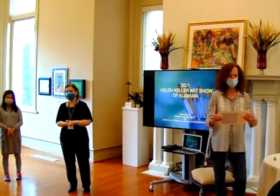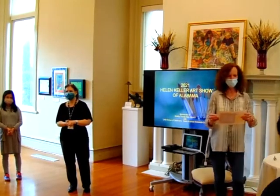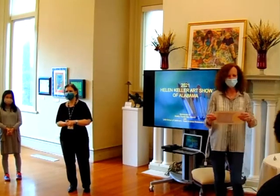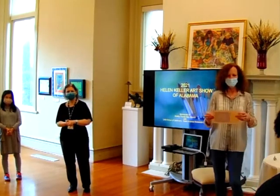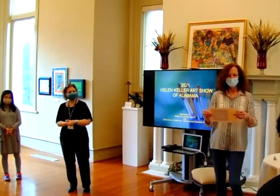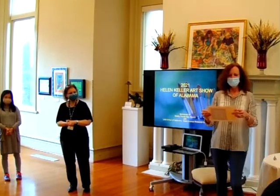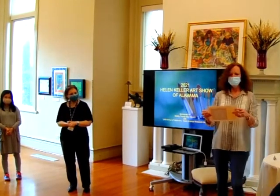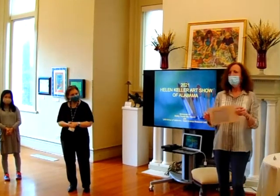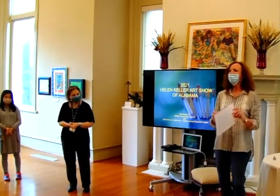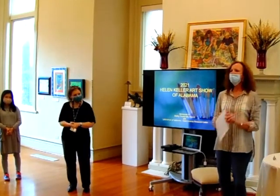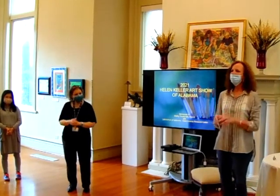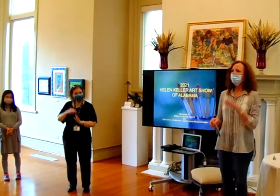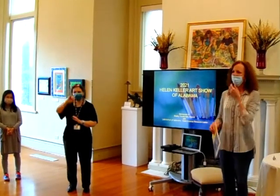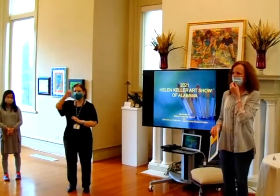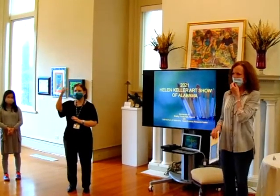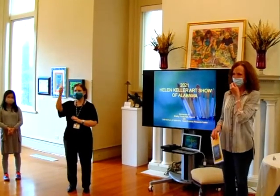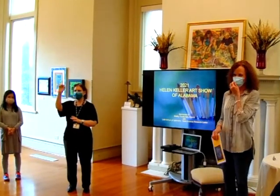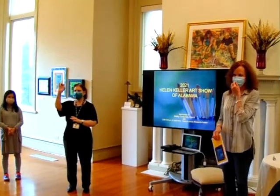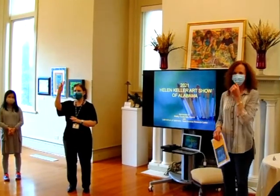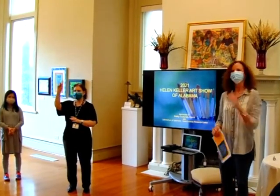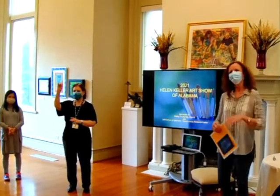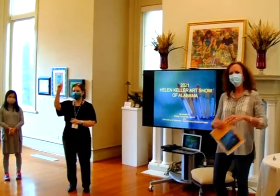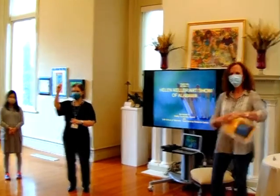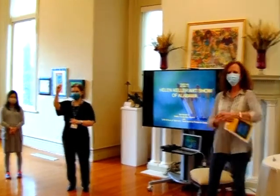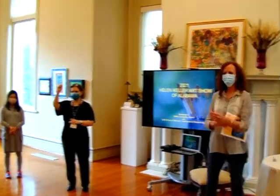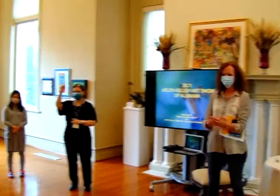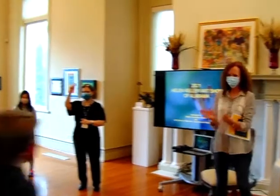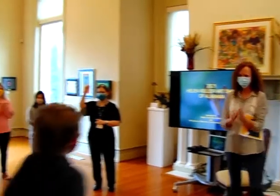Okay. Jackson Stevens.